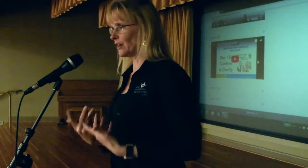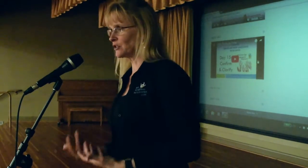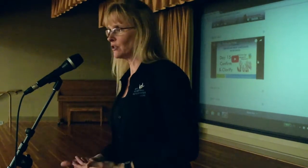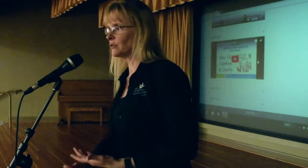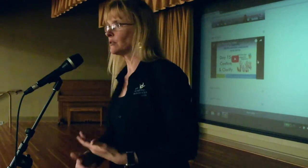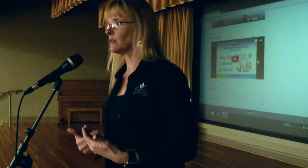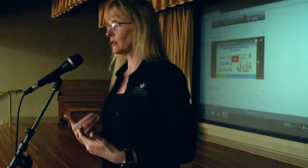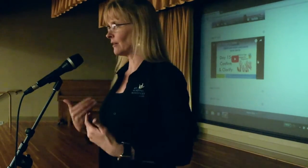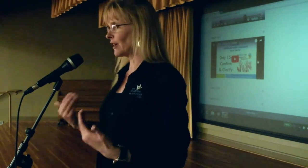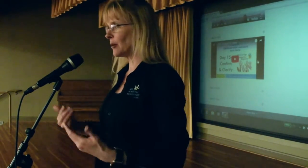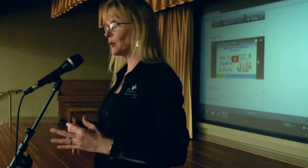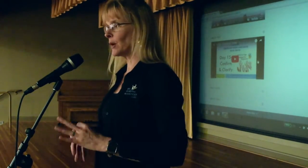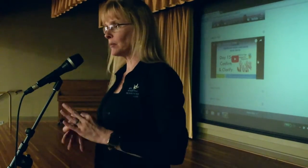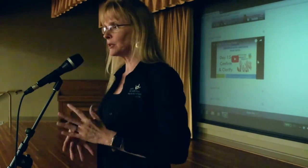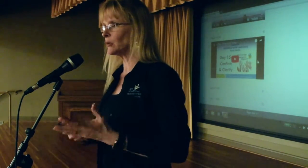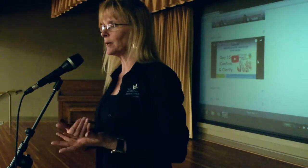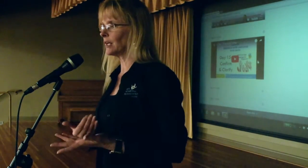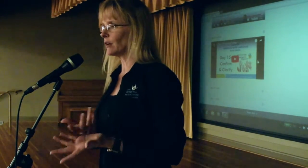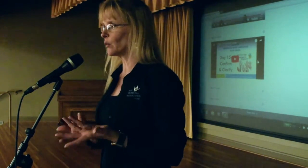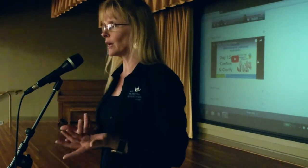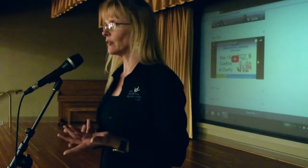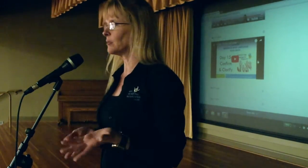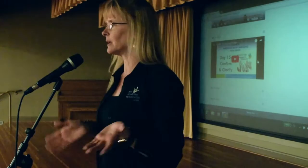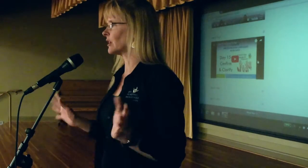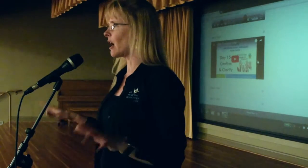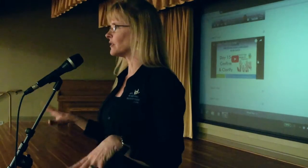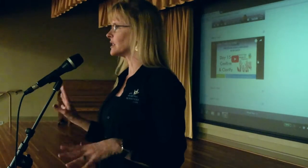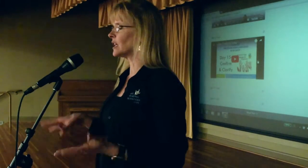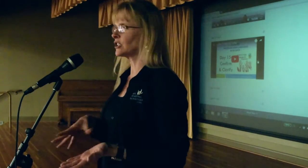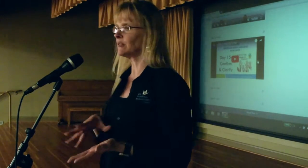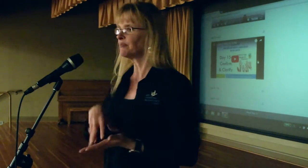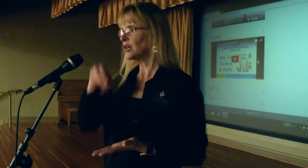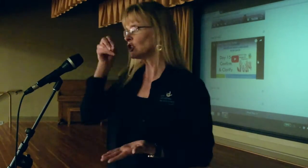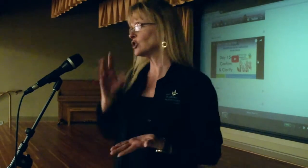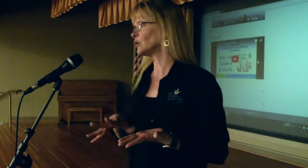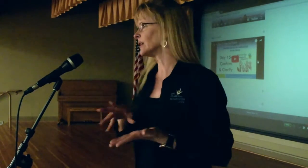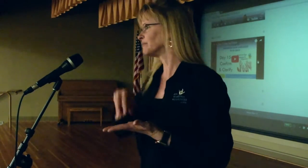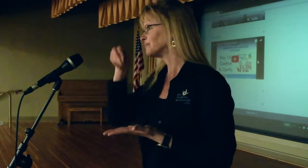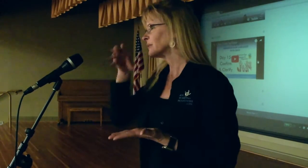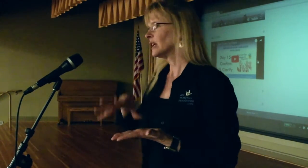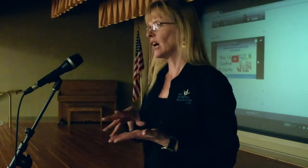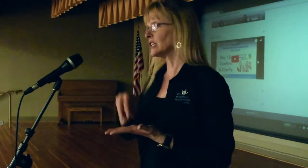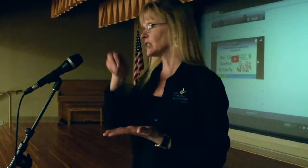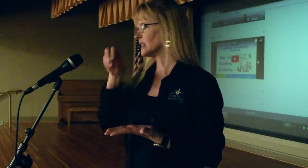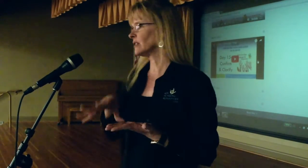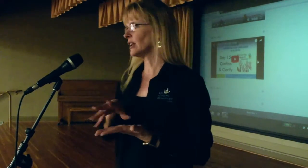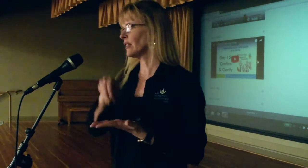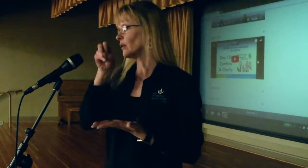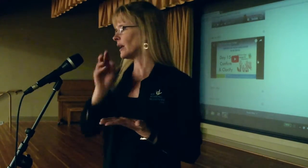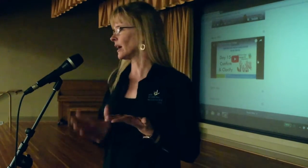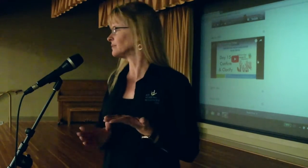professional environment when I'm interpreting or whatever. But conversation, student. I just literally throw it down.